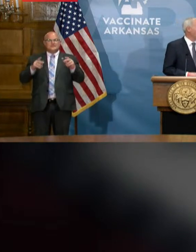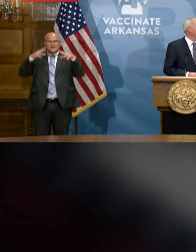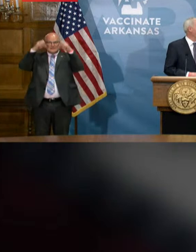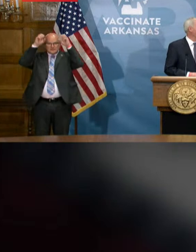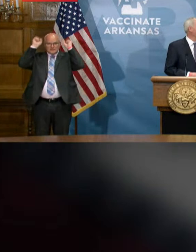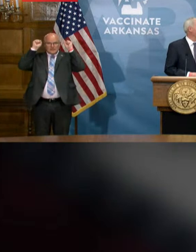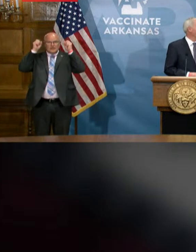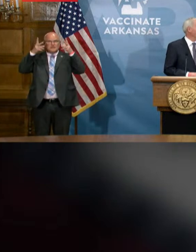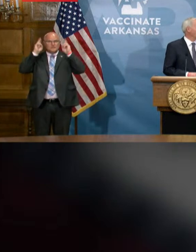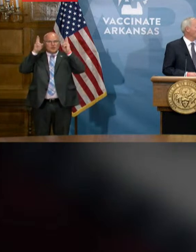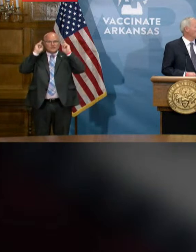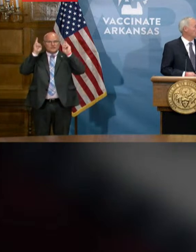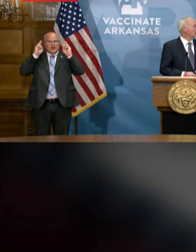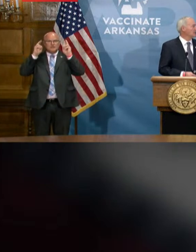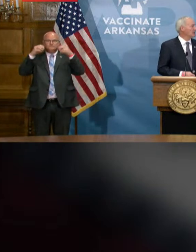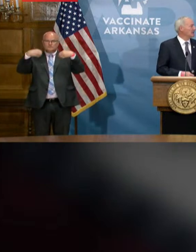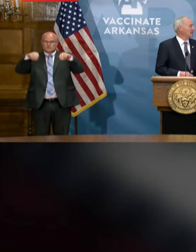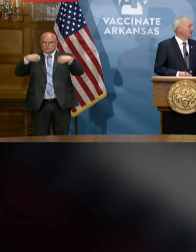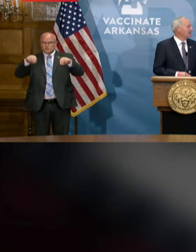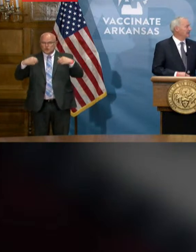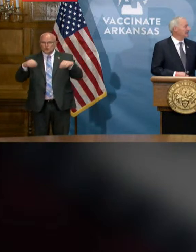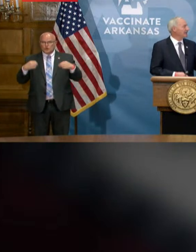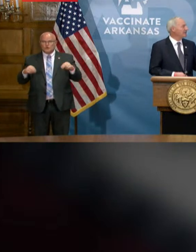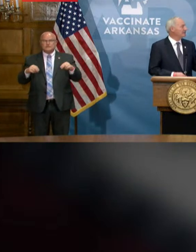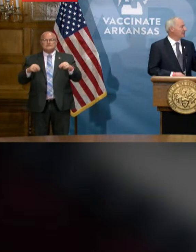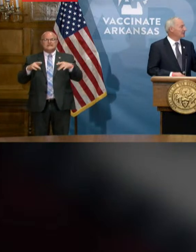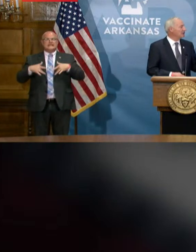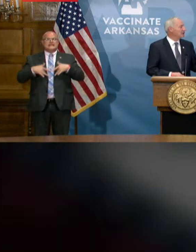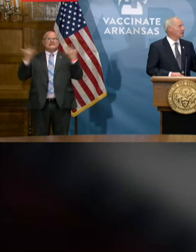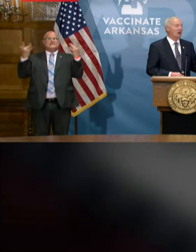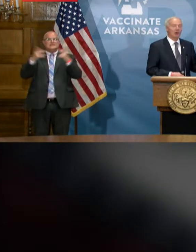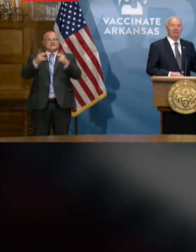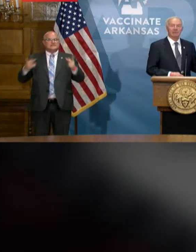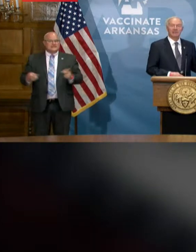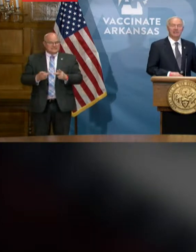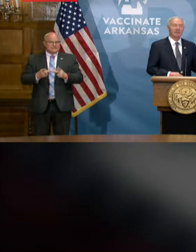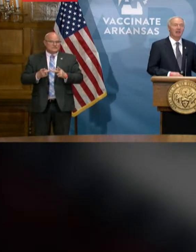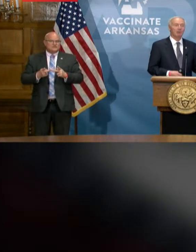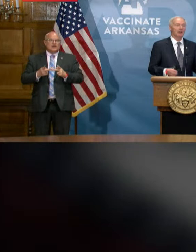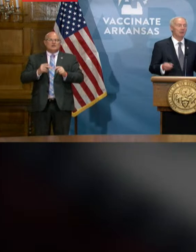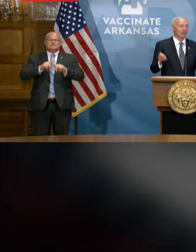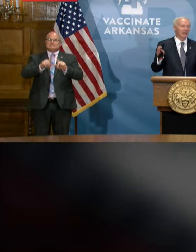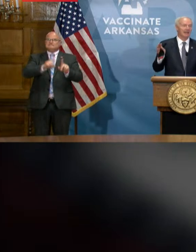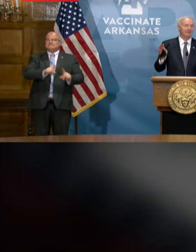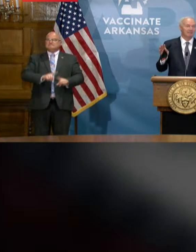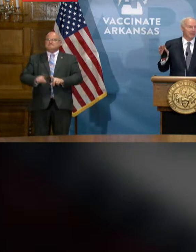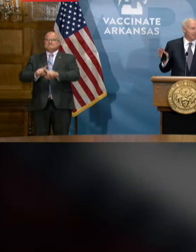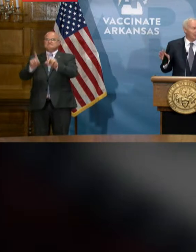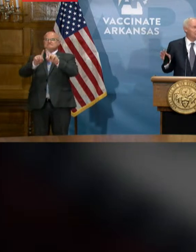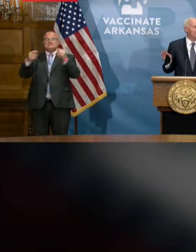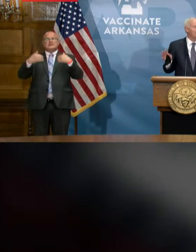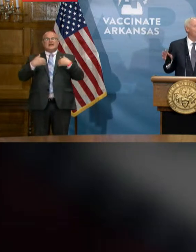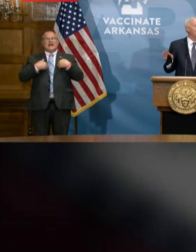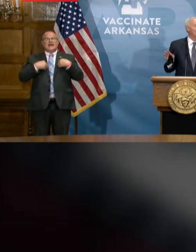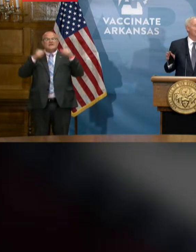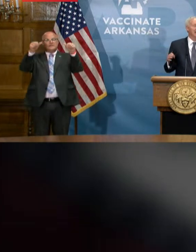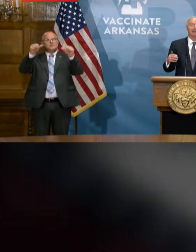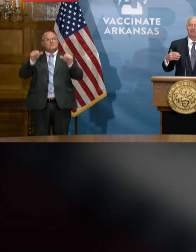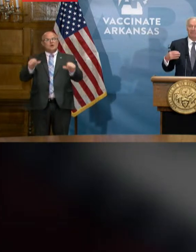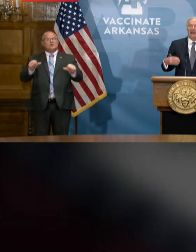Salons and barbershops, stores, event venues, all of these very well will have a